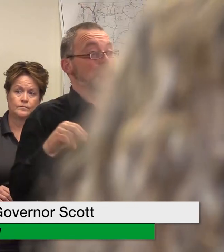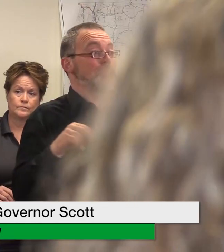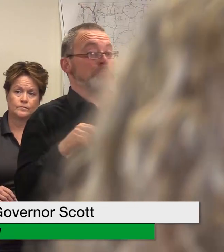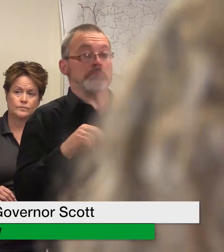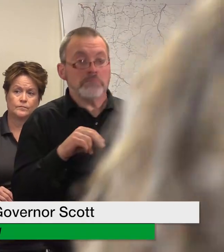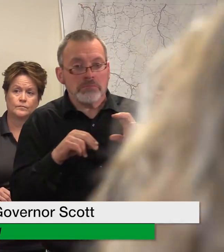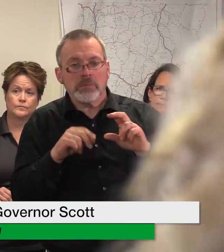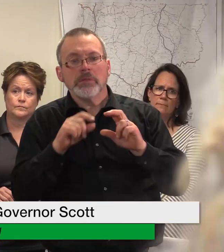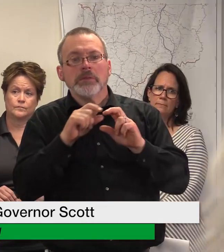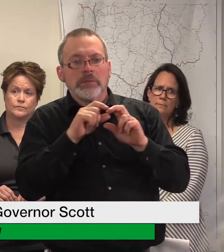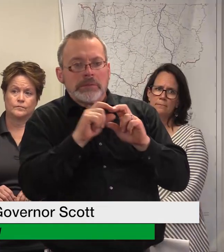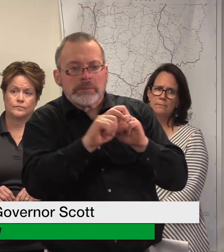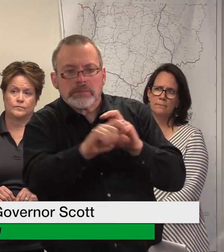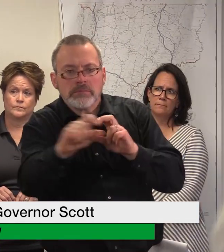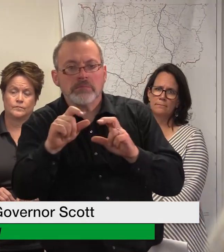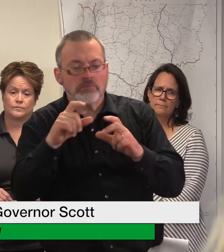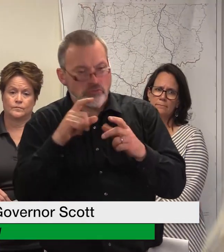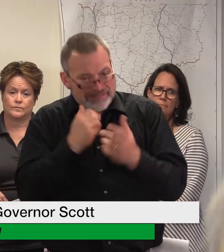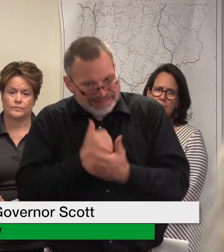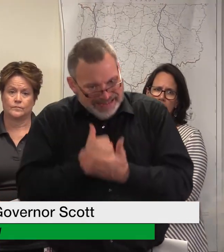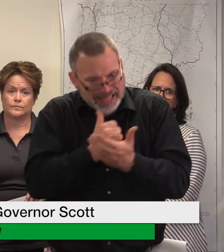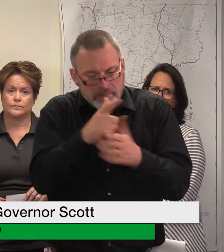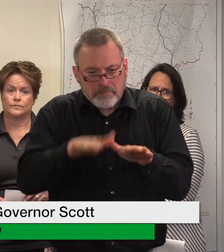kickstart that recovery process.